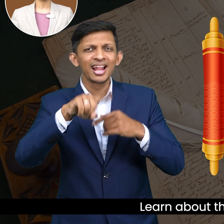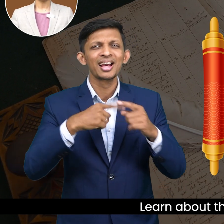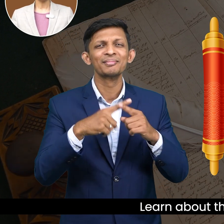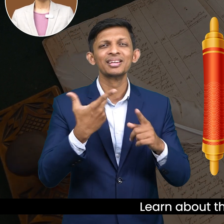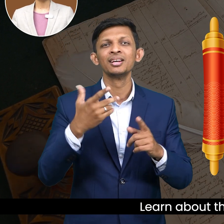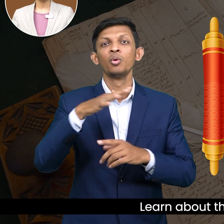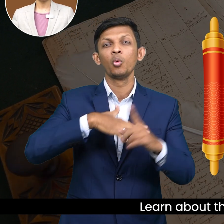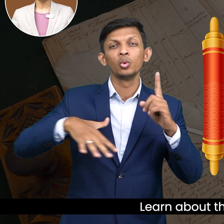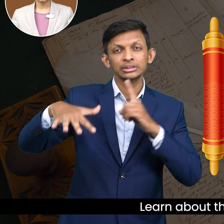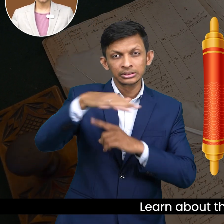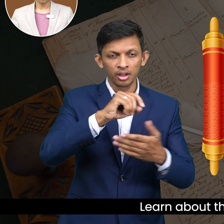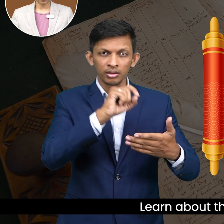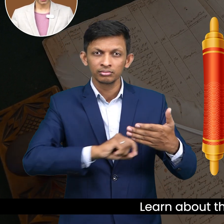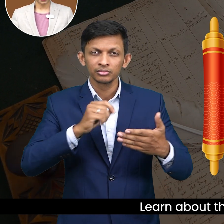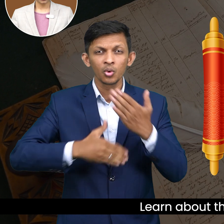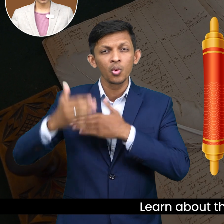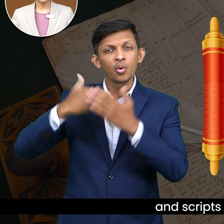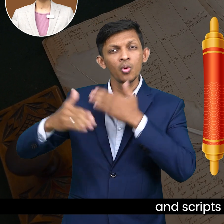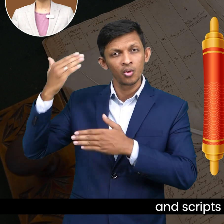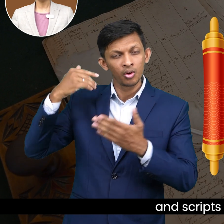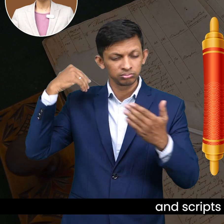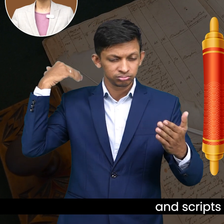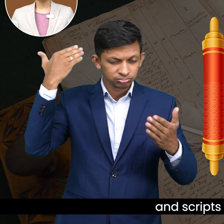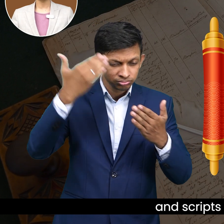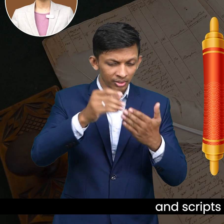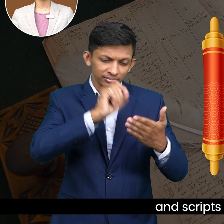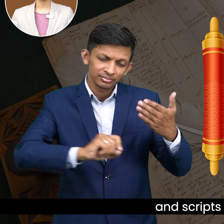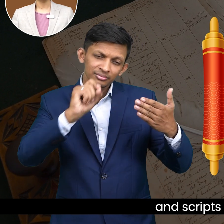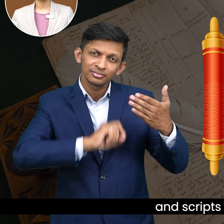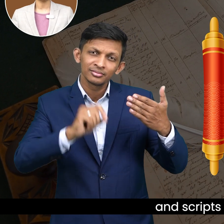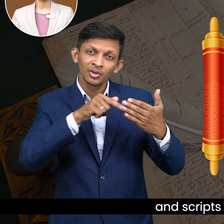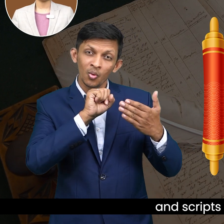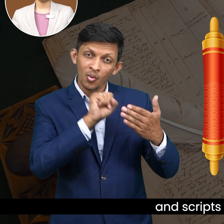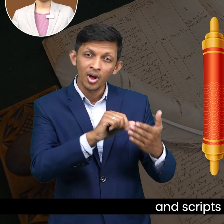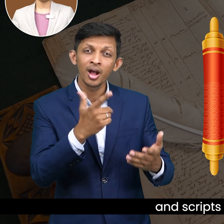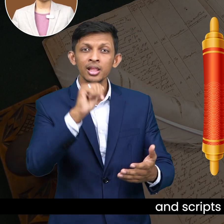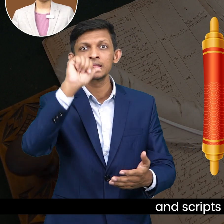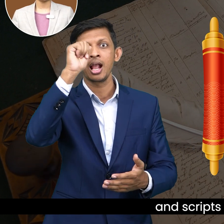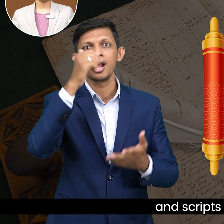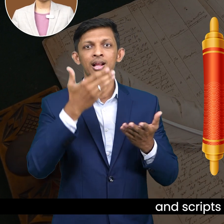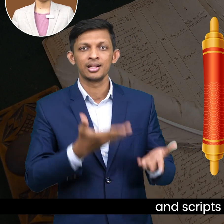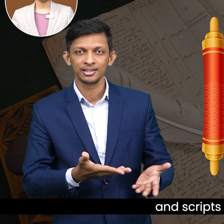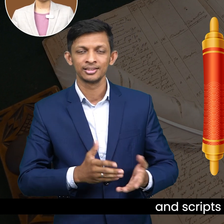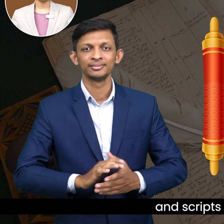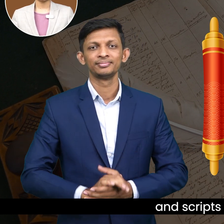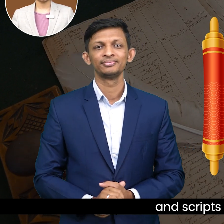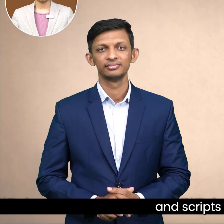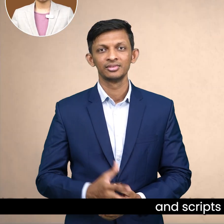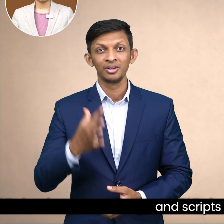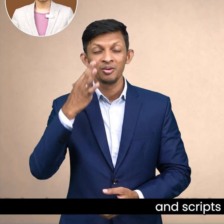Learn about the origins of writing and scripts in ancient India.